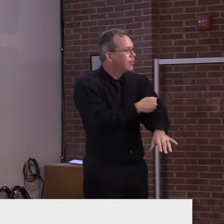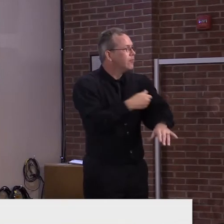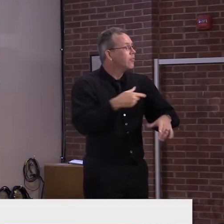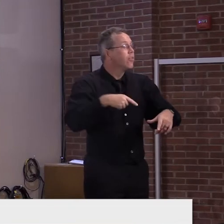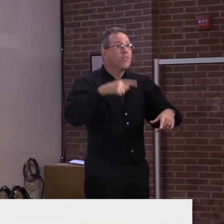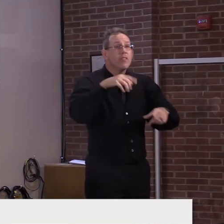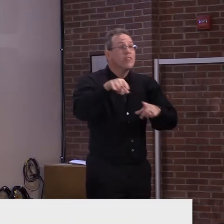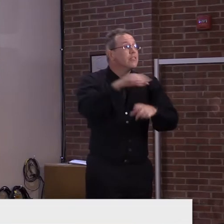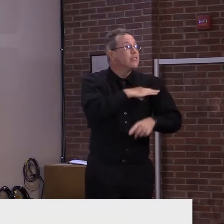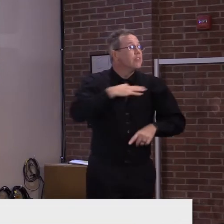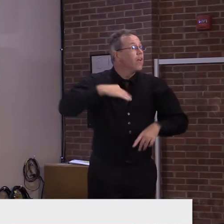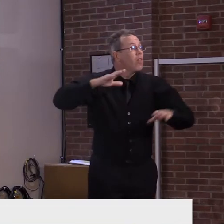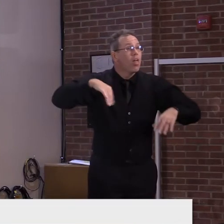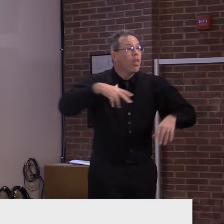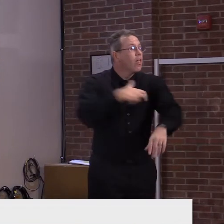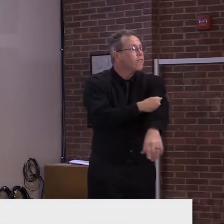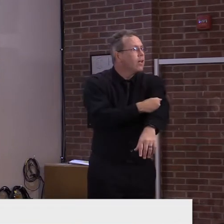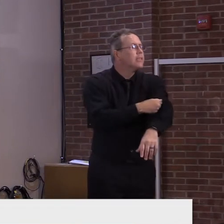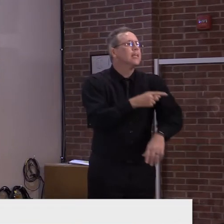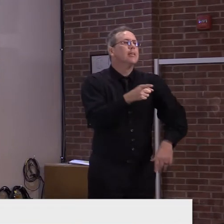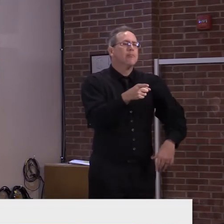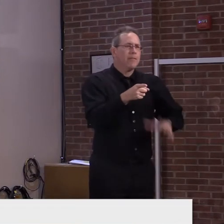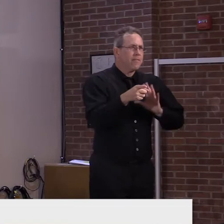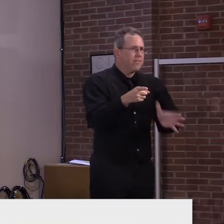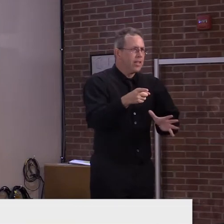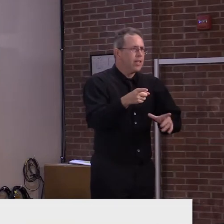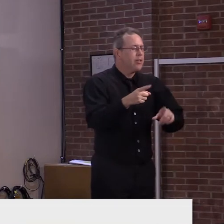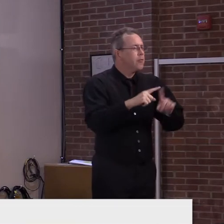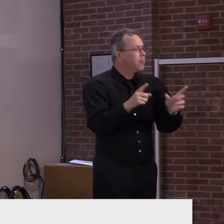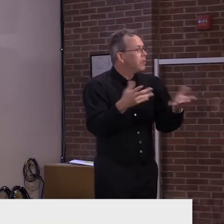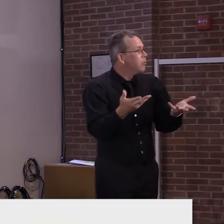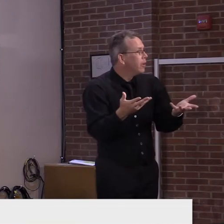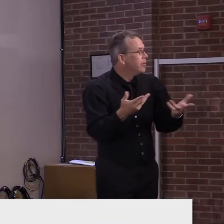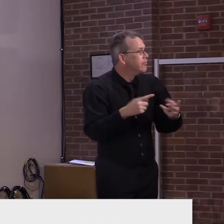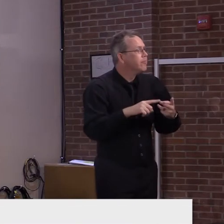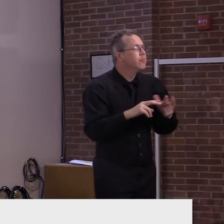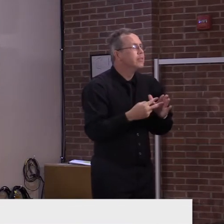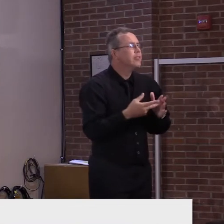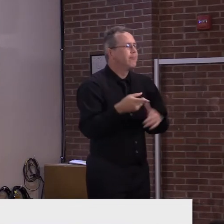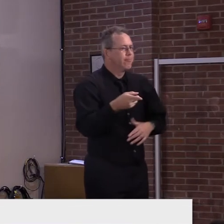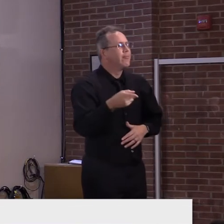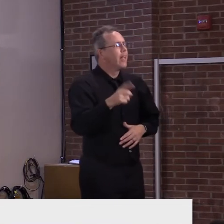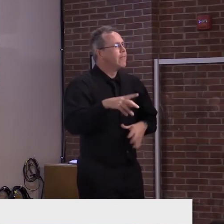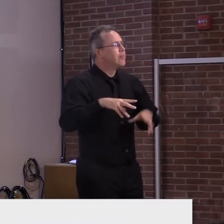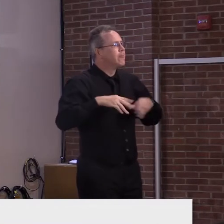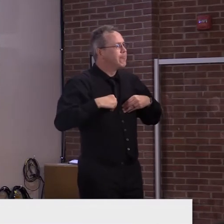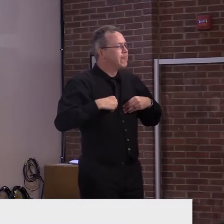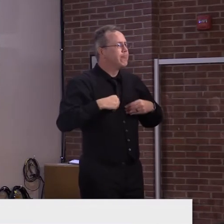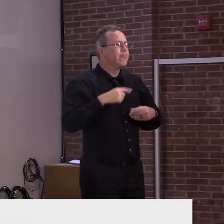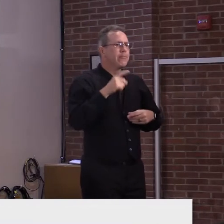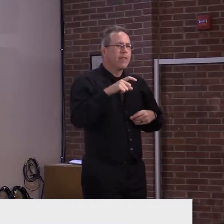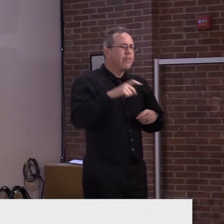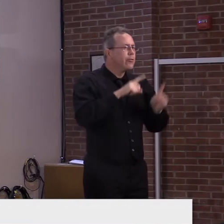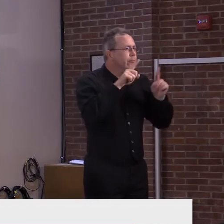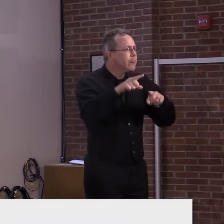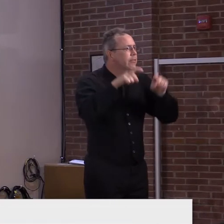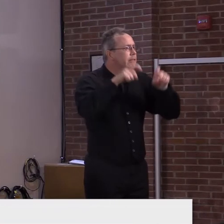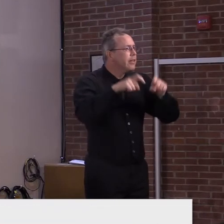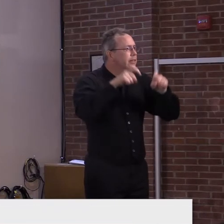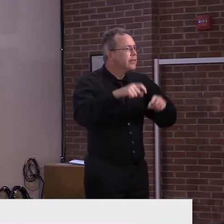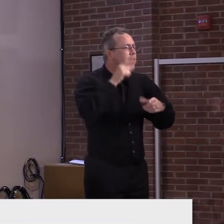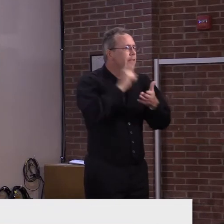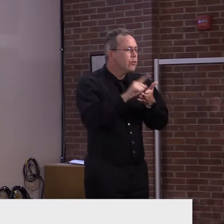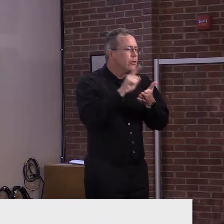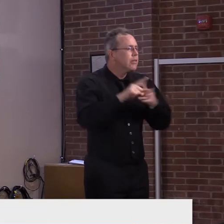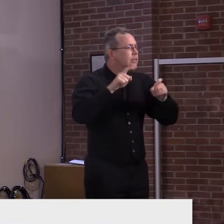be required to both to submit to regular testing as directed by the department, currently